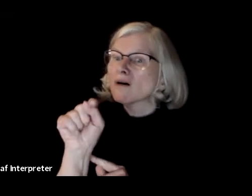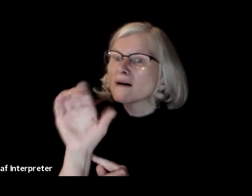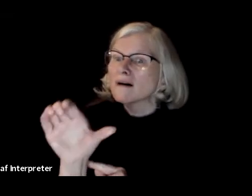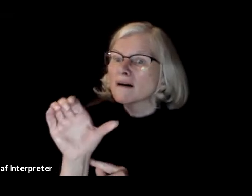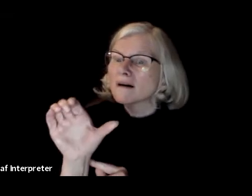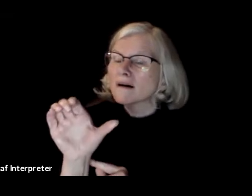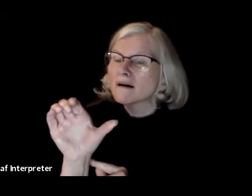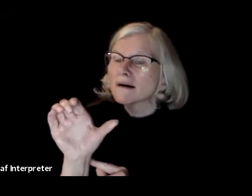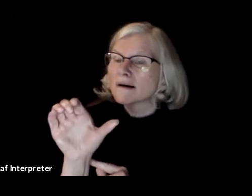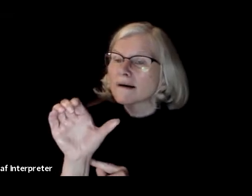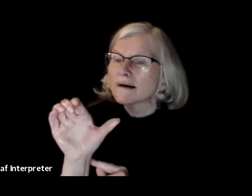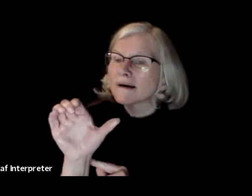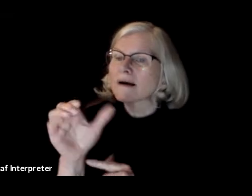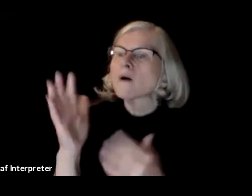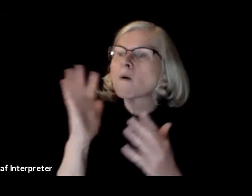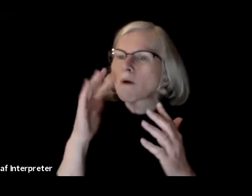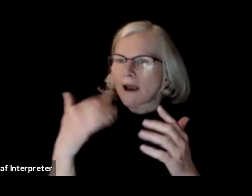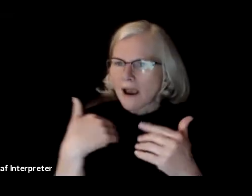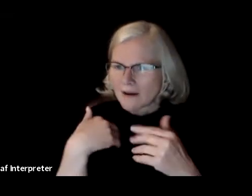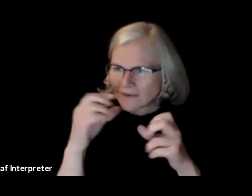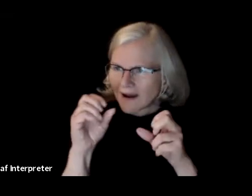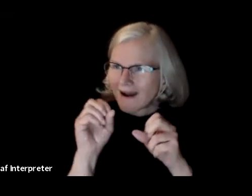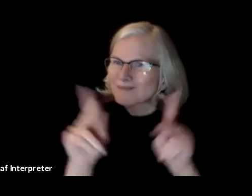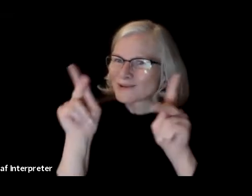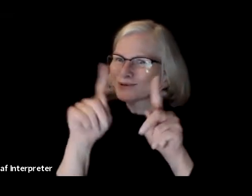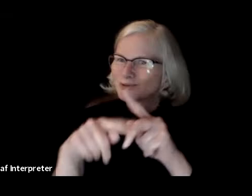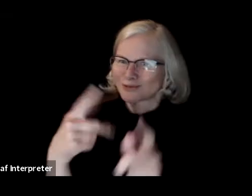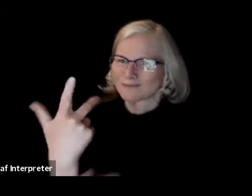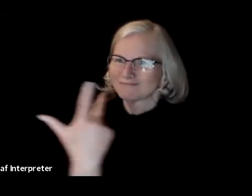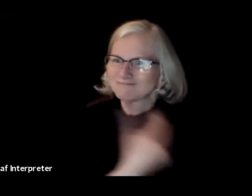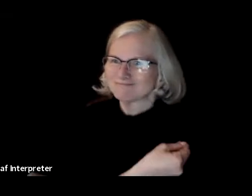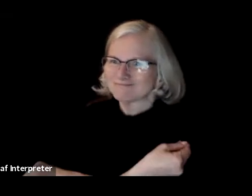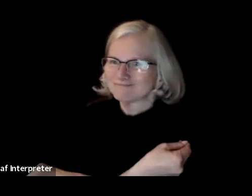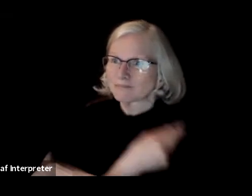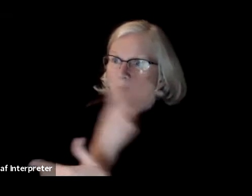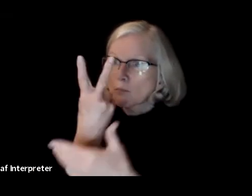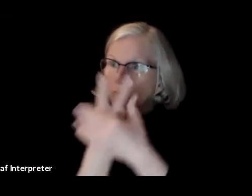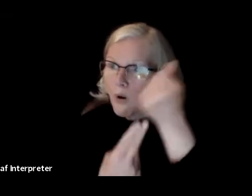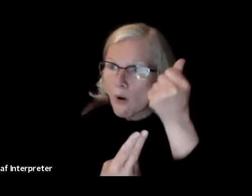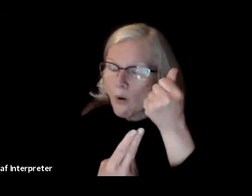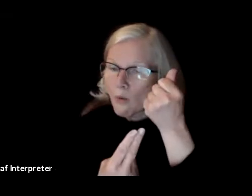say practically all, because while we've reached 99% of those